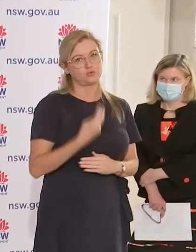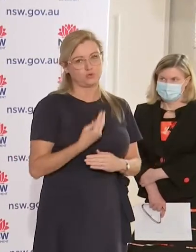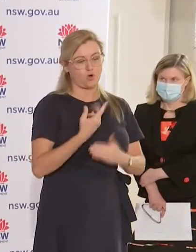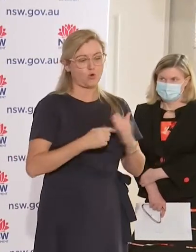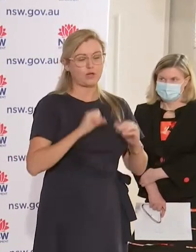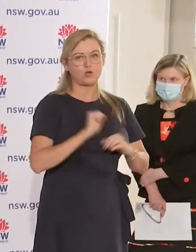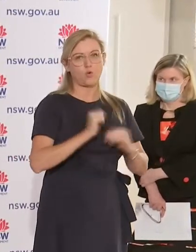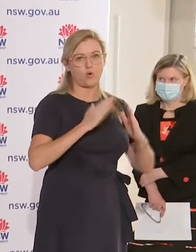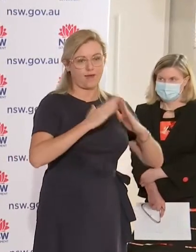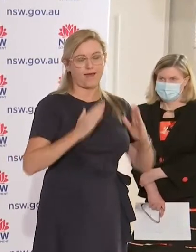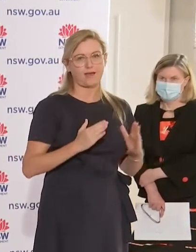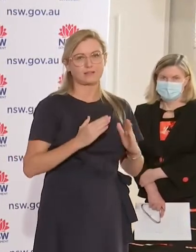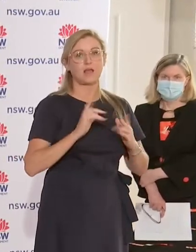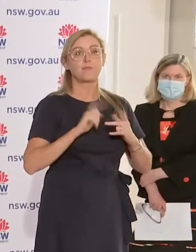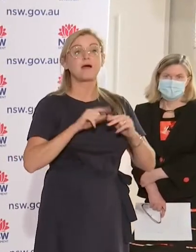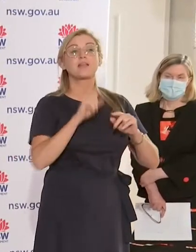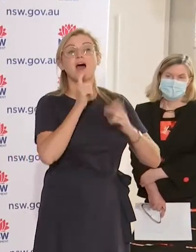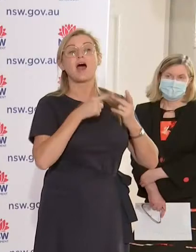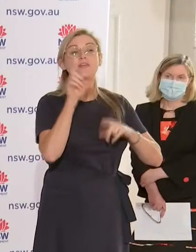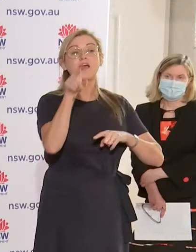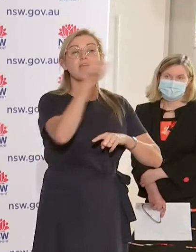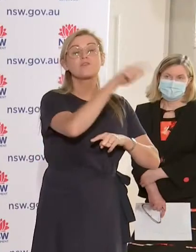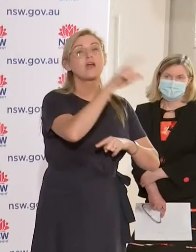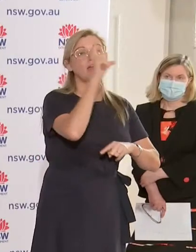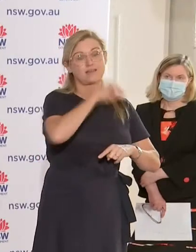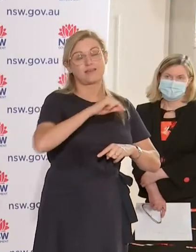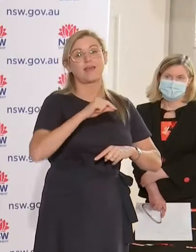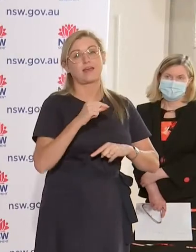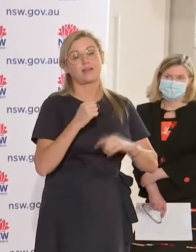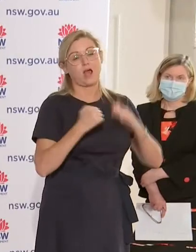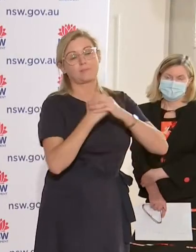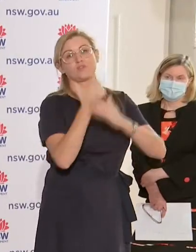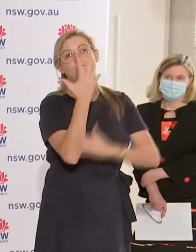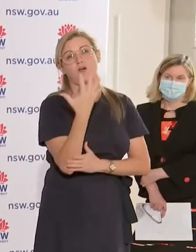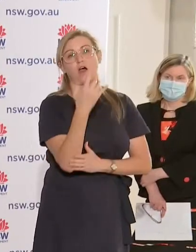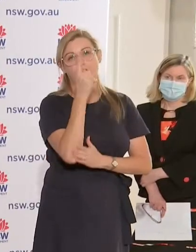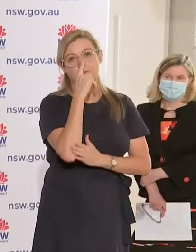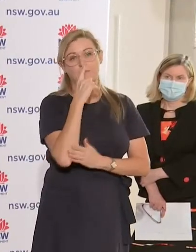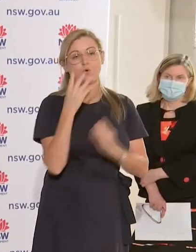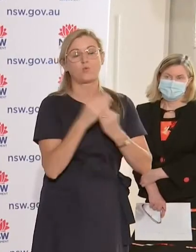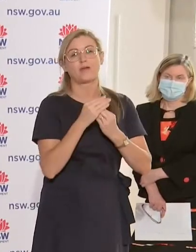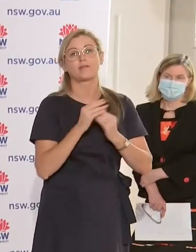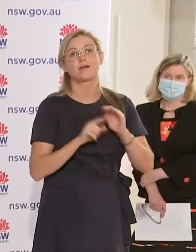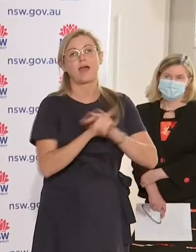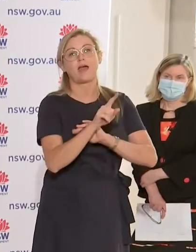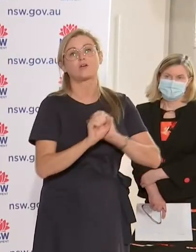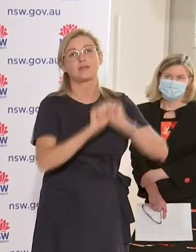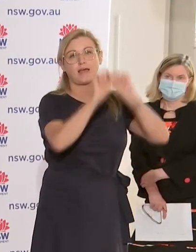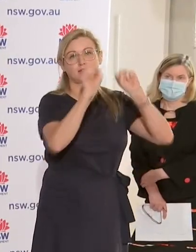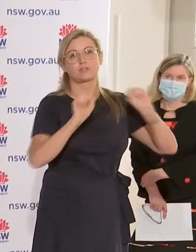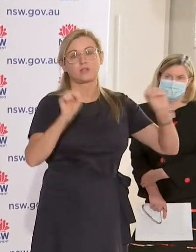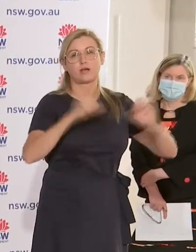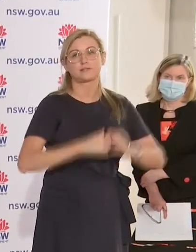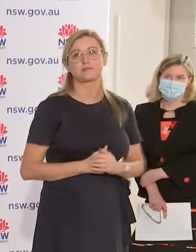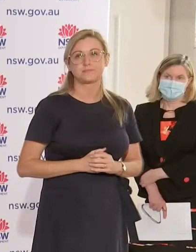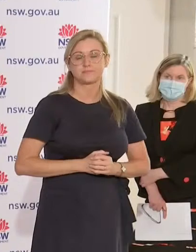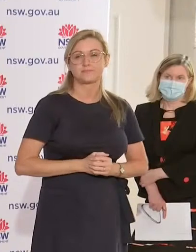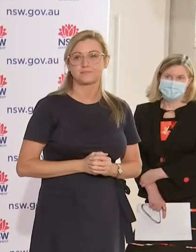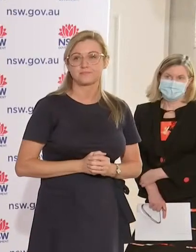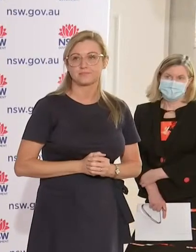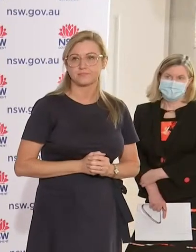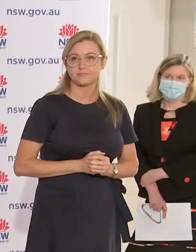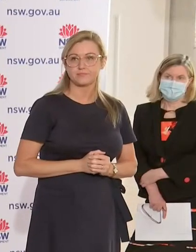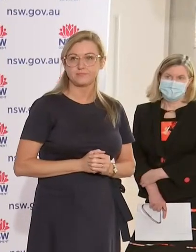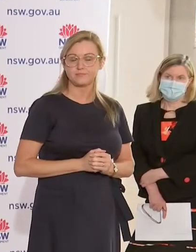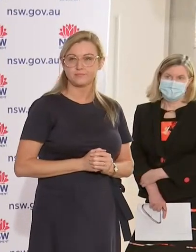excludes children under 12. If I could ask you the same question to Dr. Chance, and I know you spoke about this at length on Friday, but do you have at all a concern that